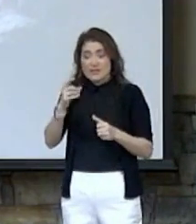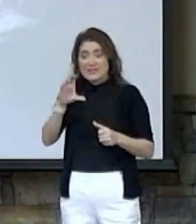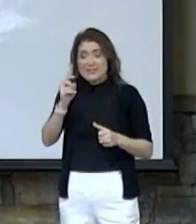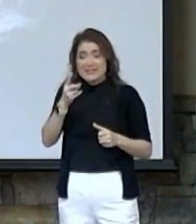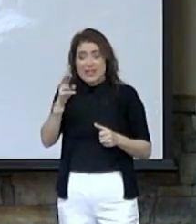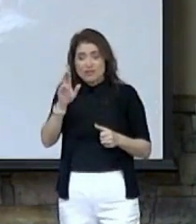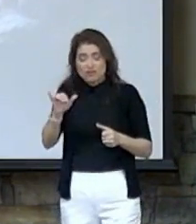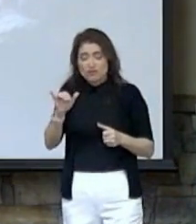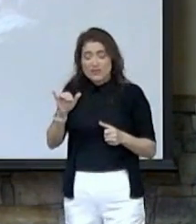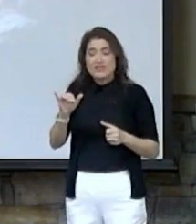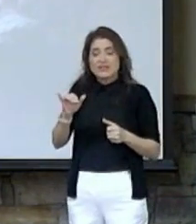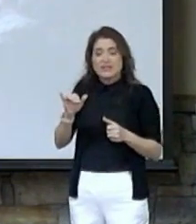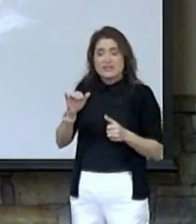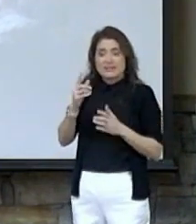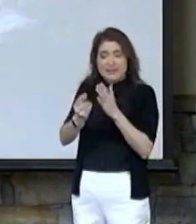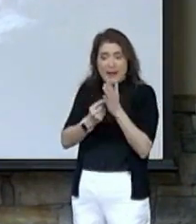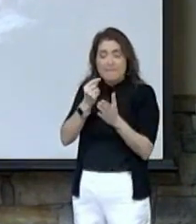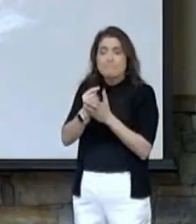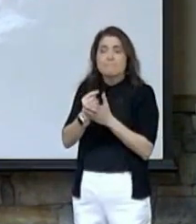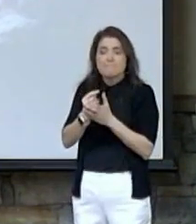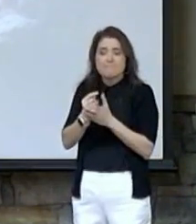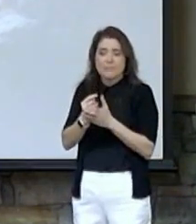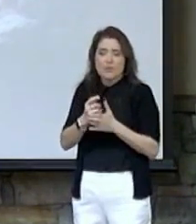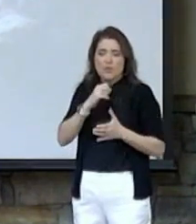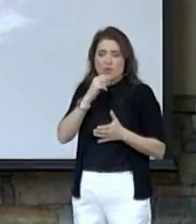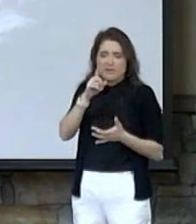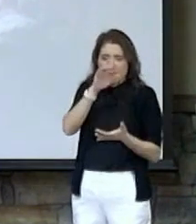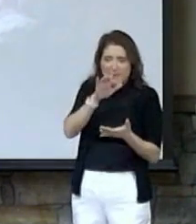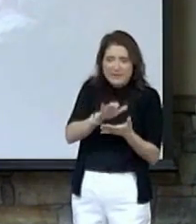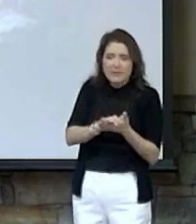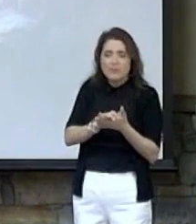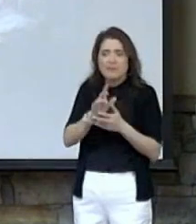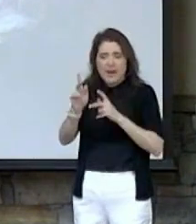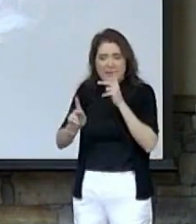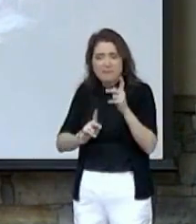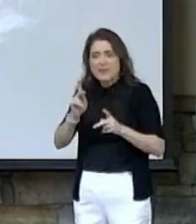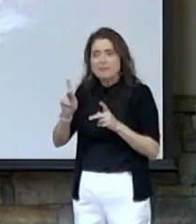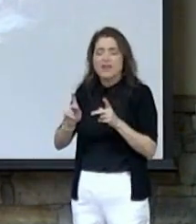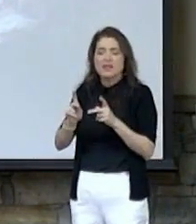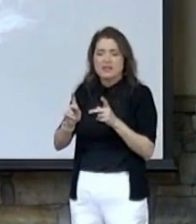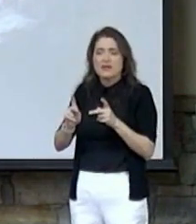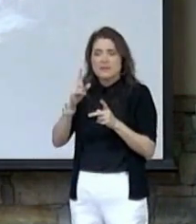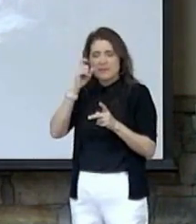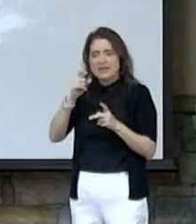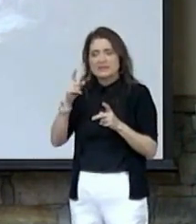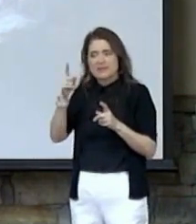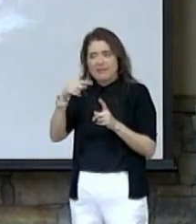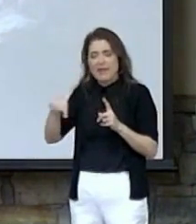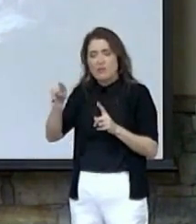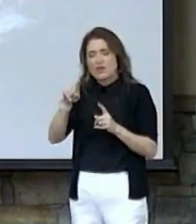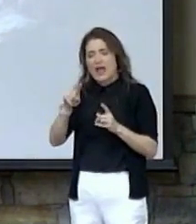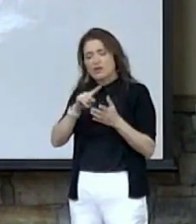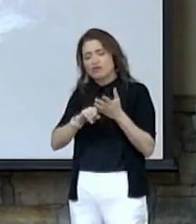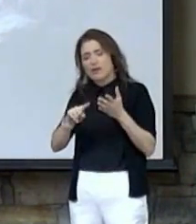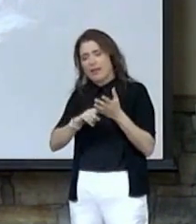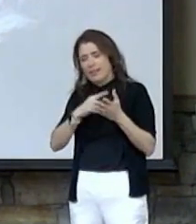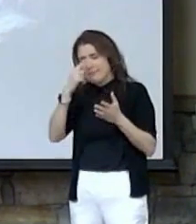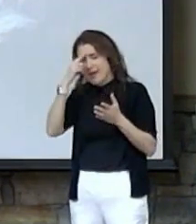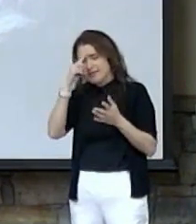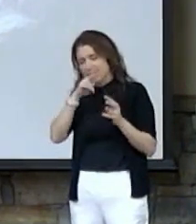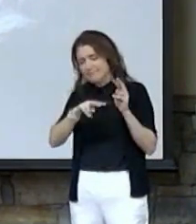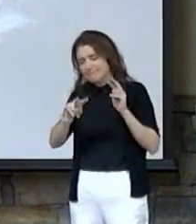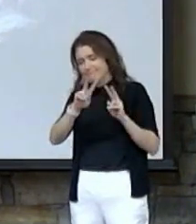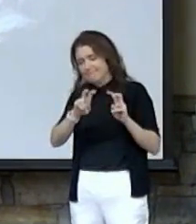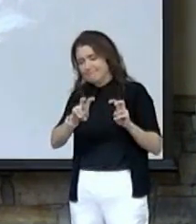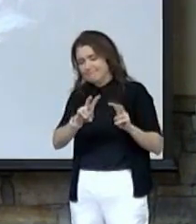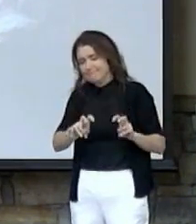historical, that is, believable by people with a historically critical mindset today. But it's not